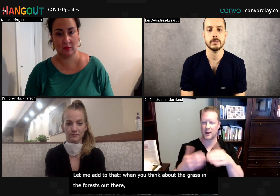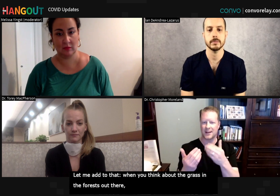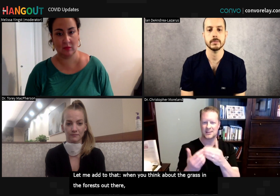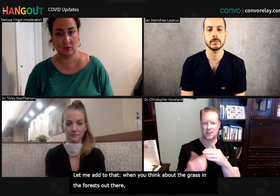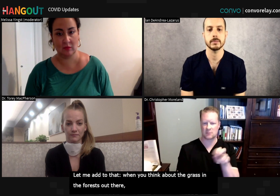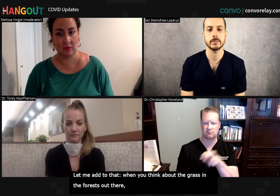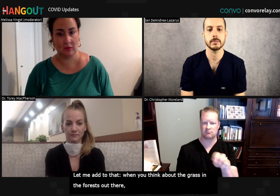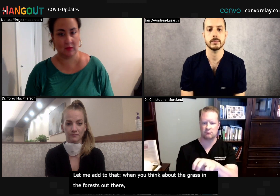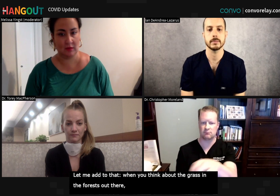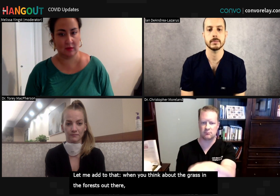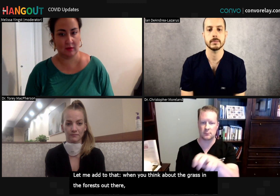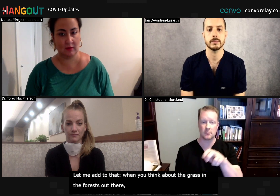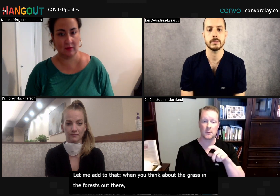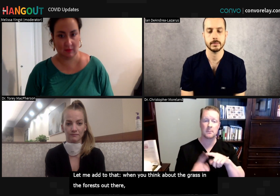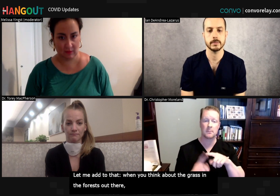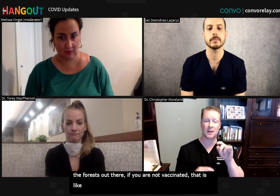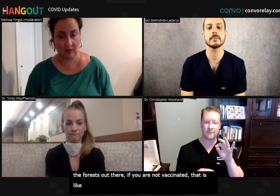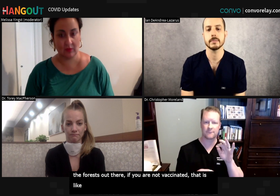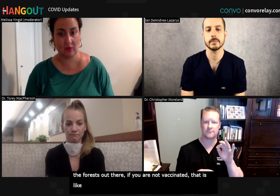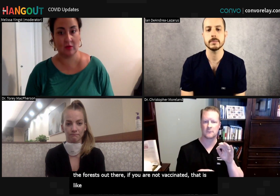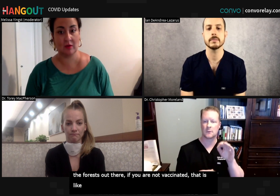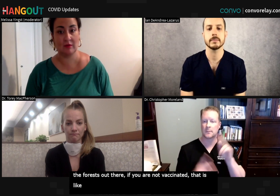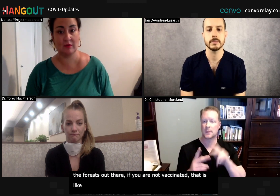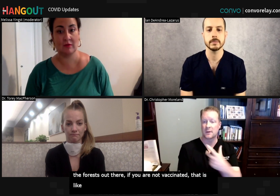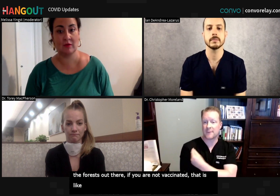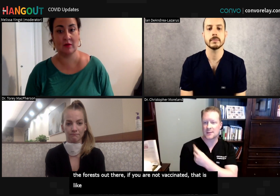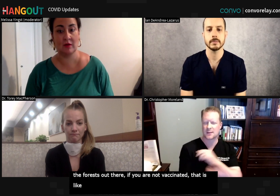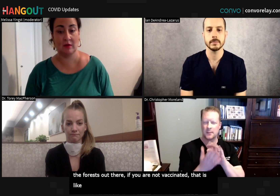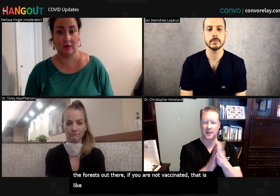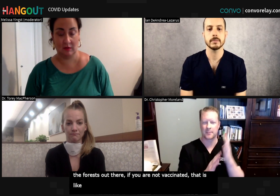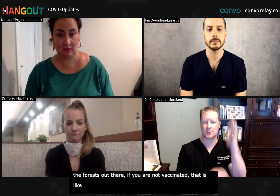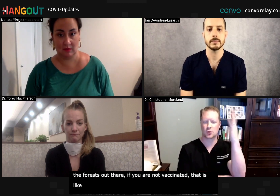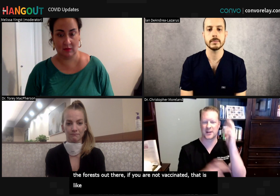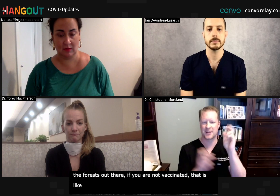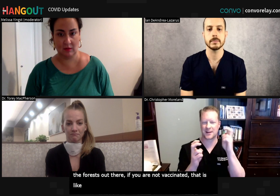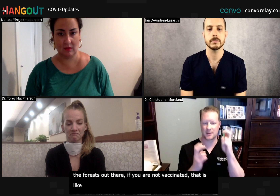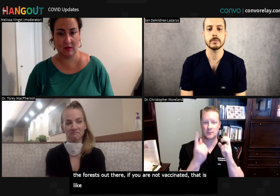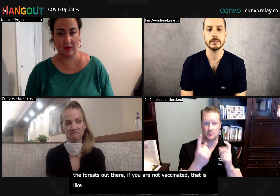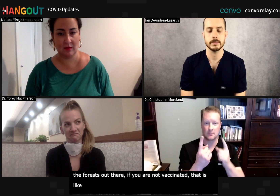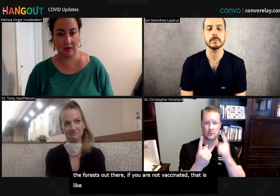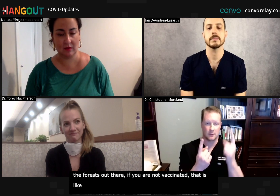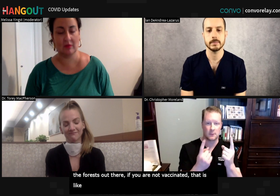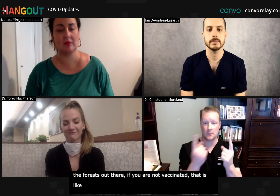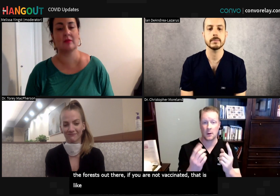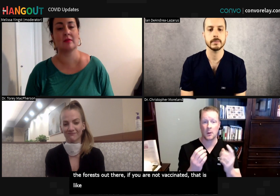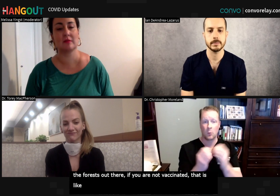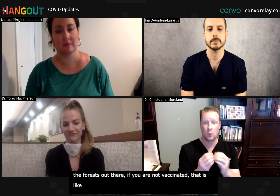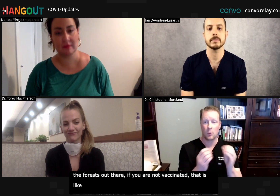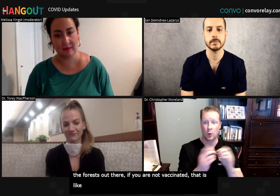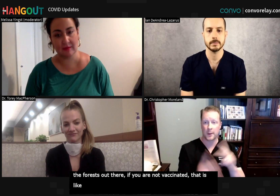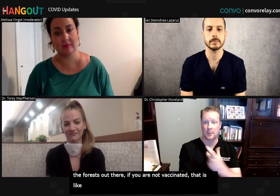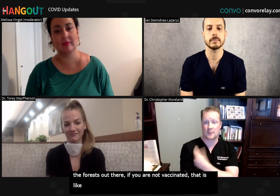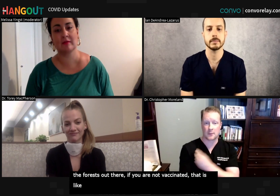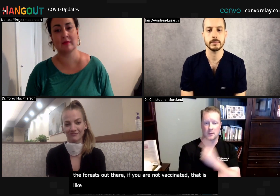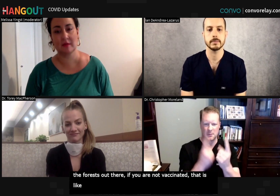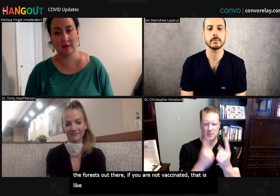like, it's easy to get through the grass, right? And run through the grass. But vaccination makes everybody a tree. And the